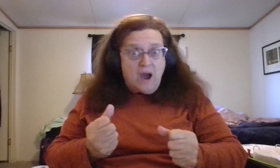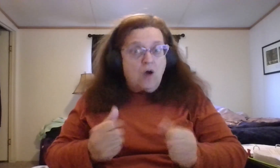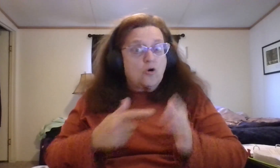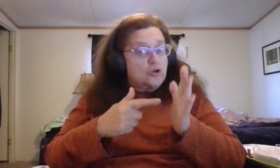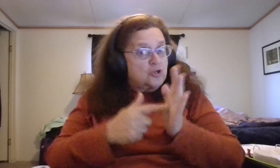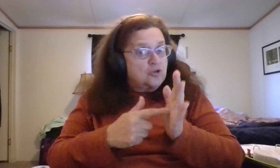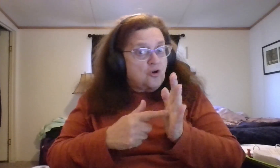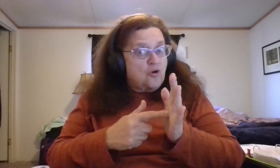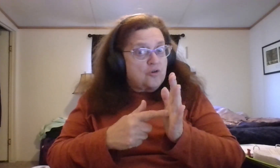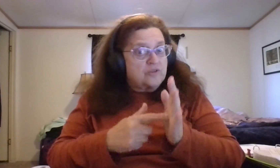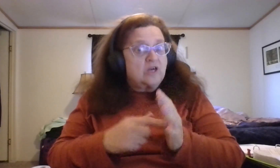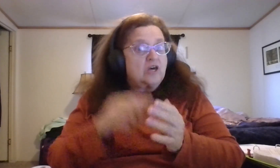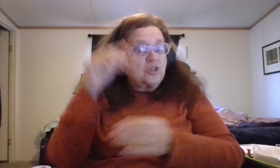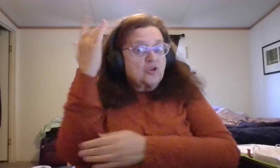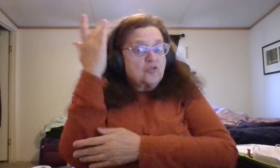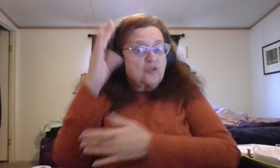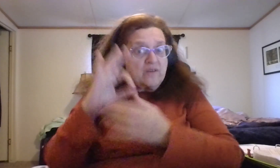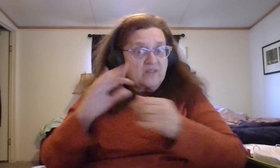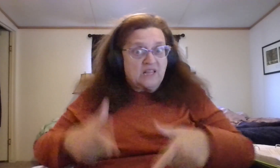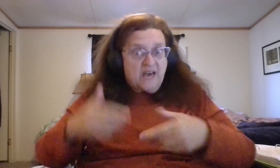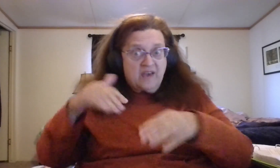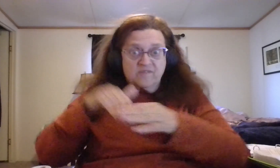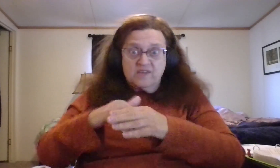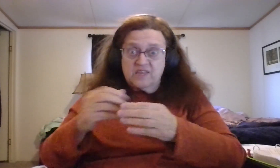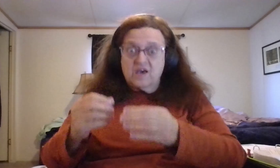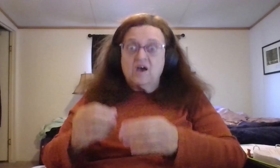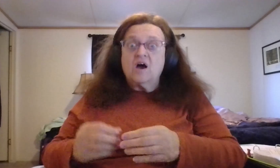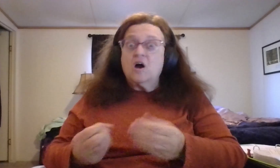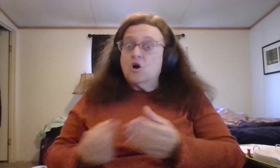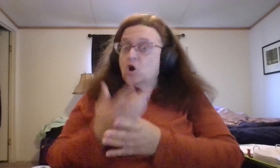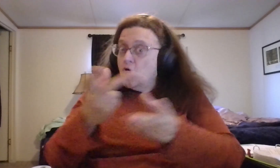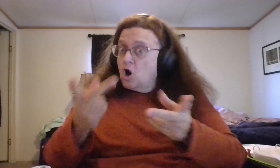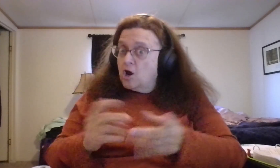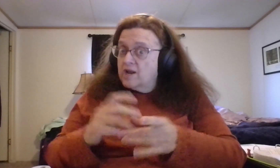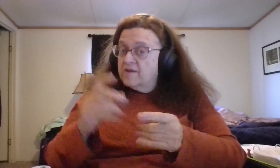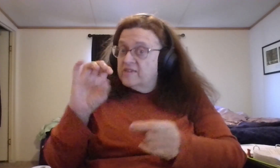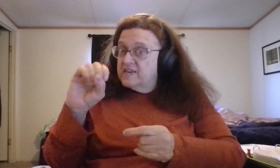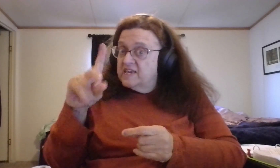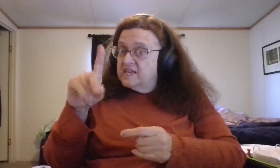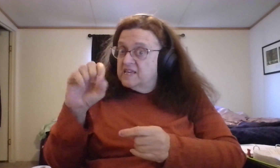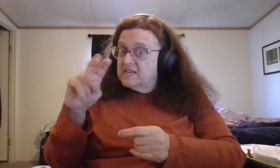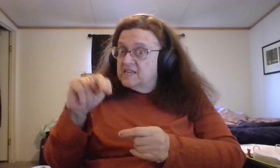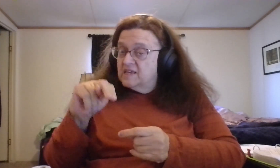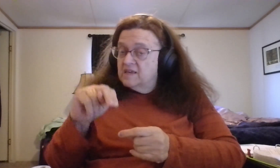of life in the Garden of Eden, but when they sinned through